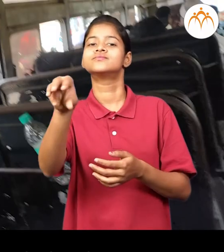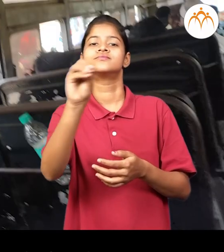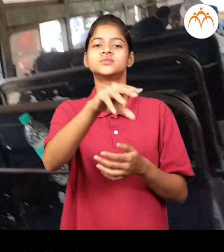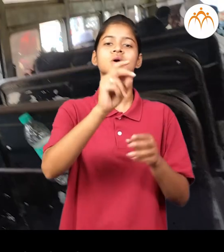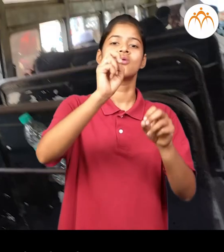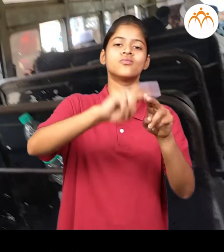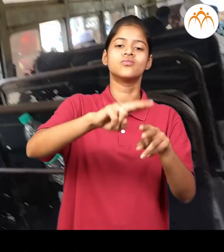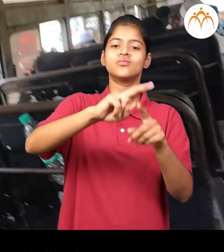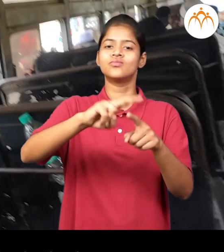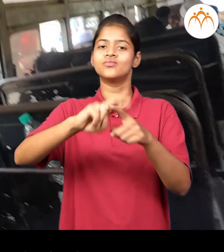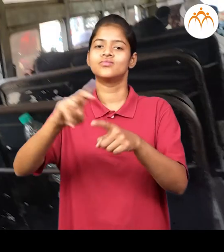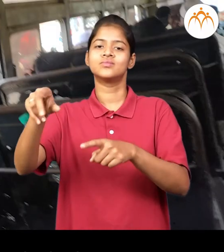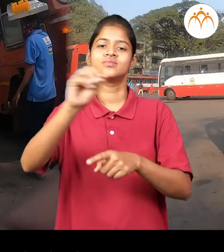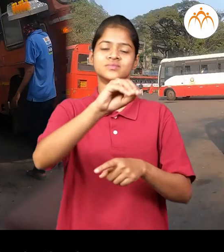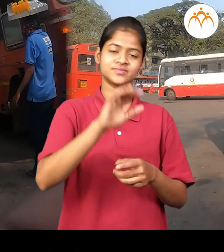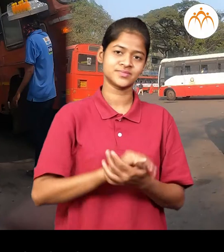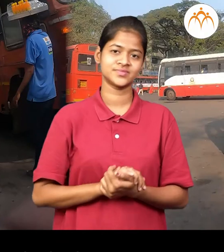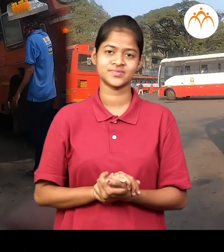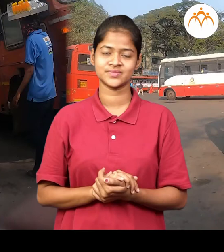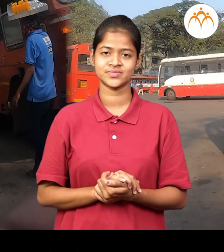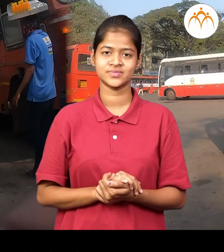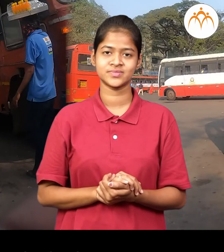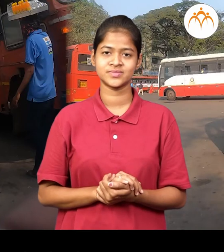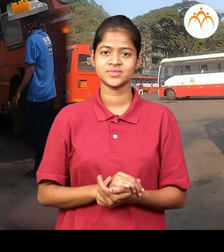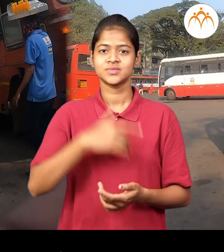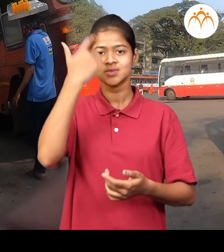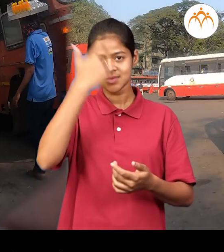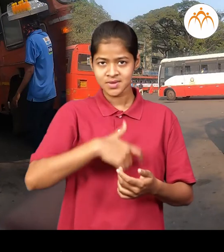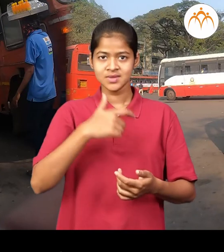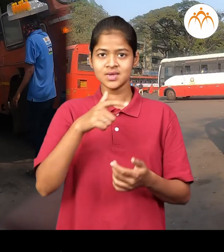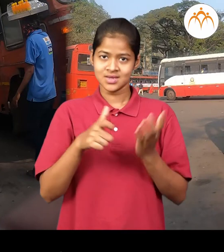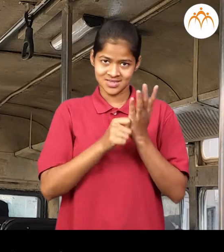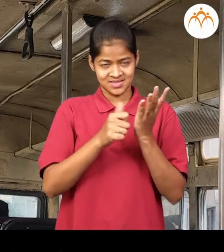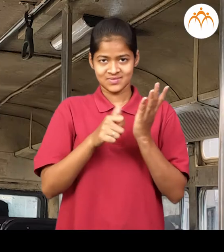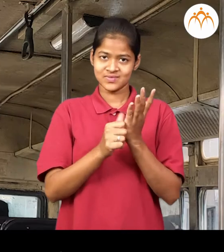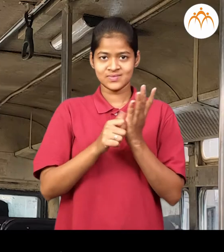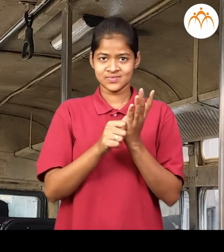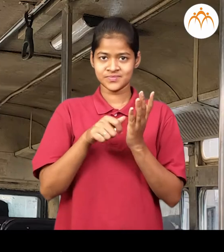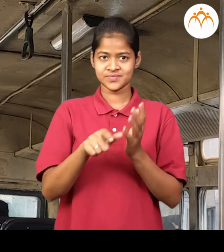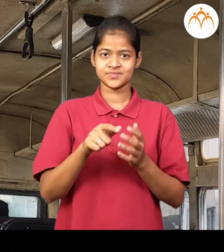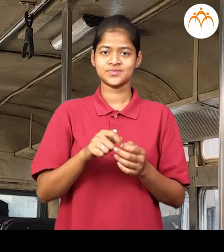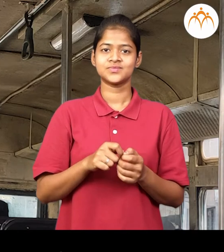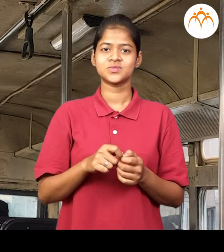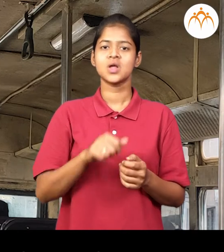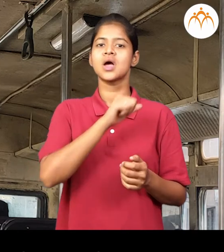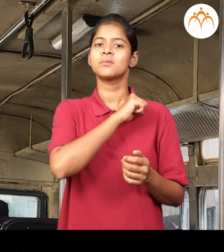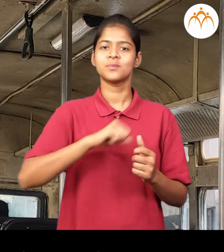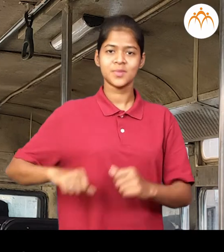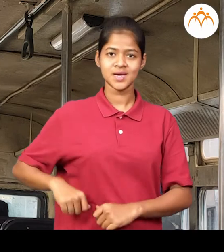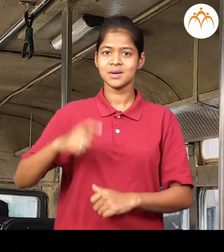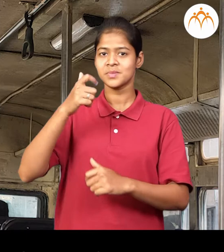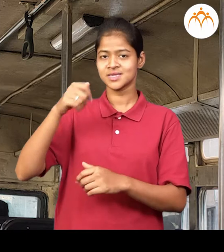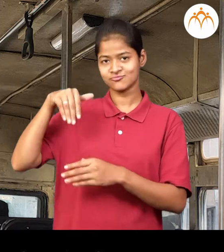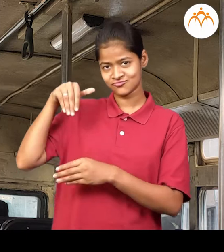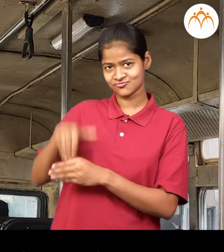There was a conductor in the bus. By looking at the seat numbers, he